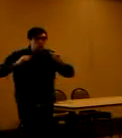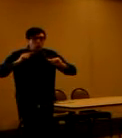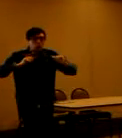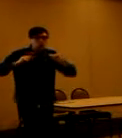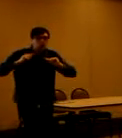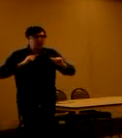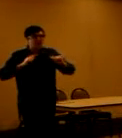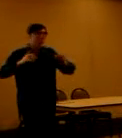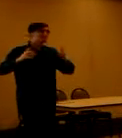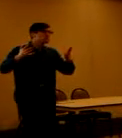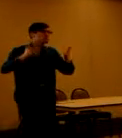you're just with your friends